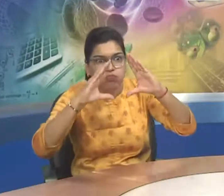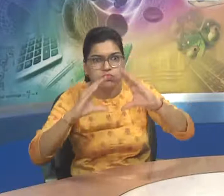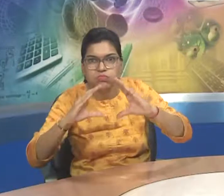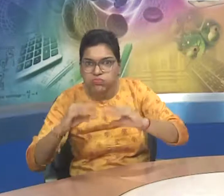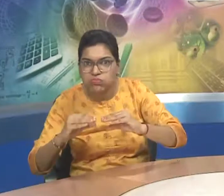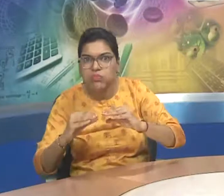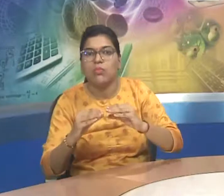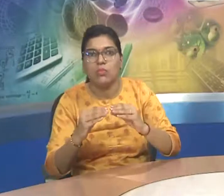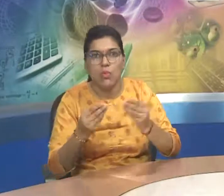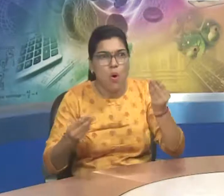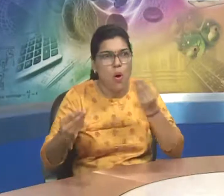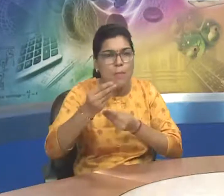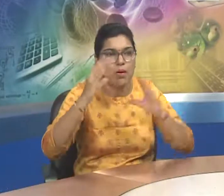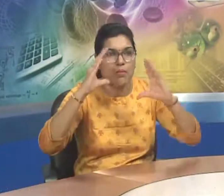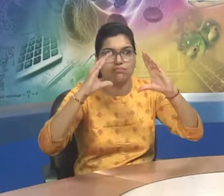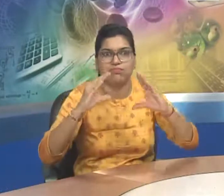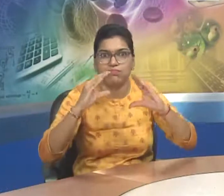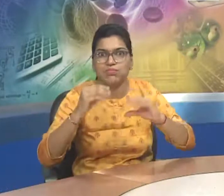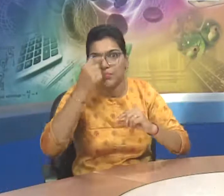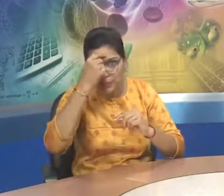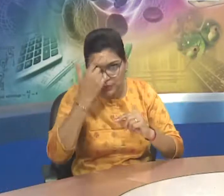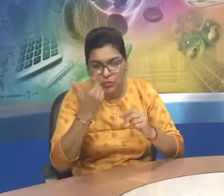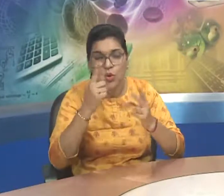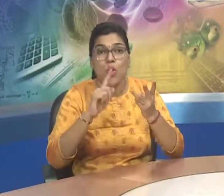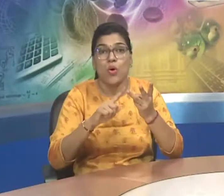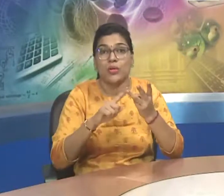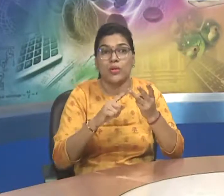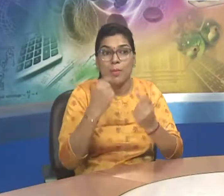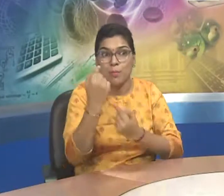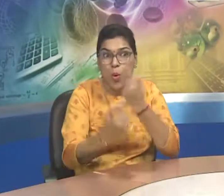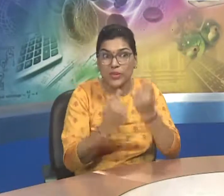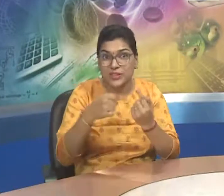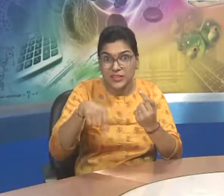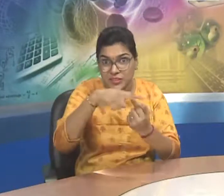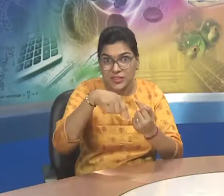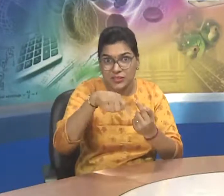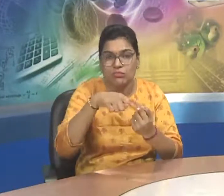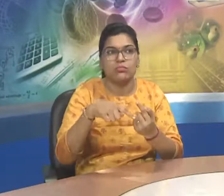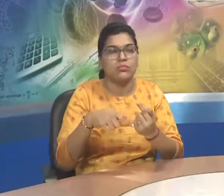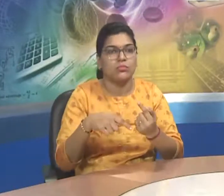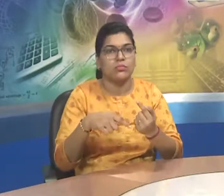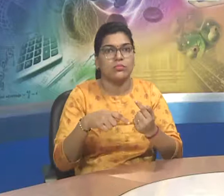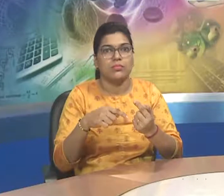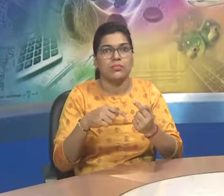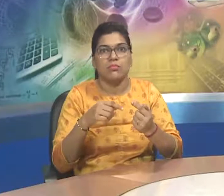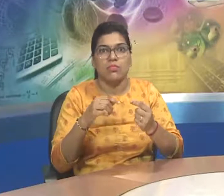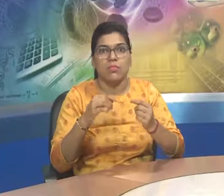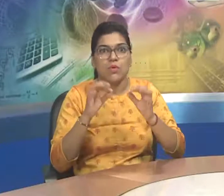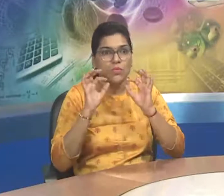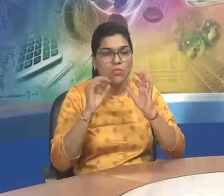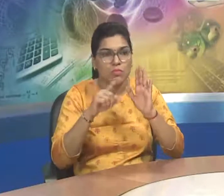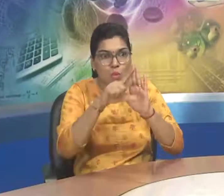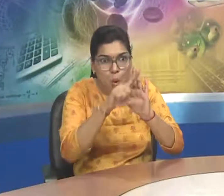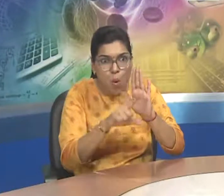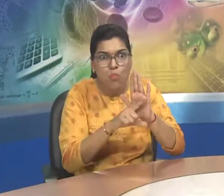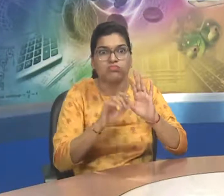It is important to make balance in the environment and to educate